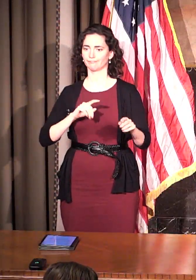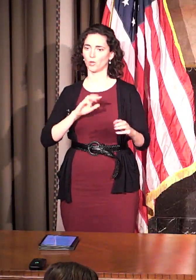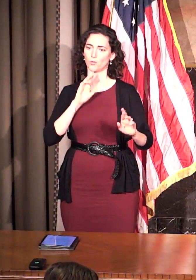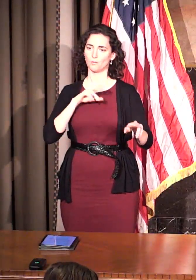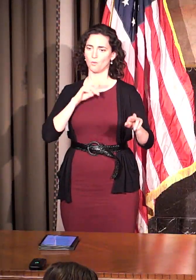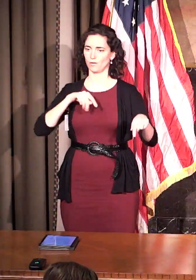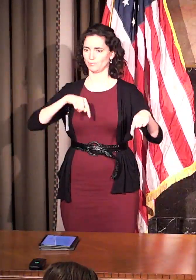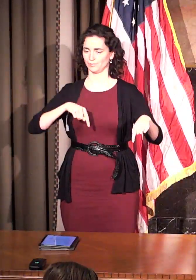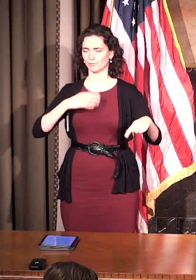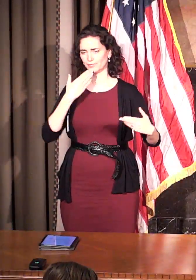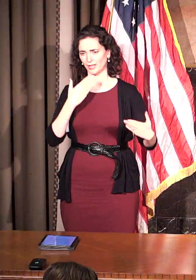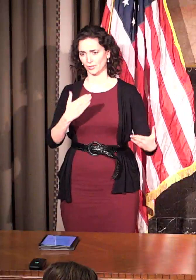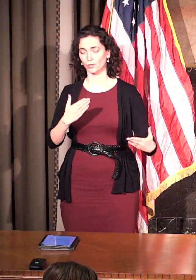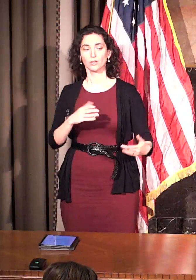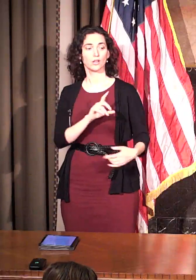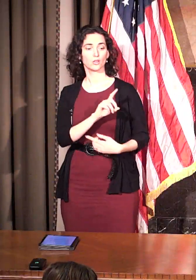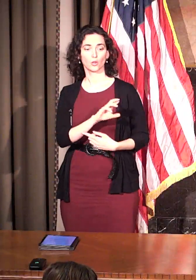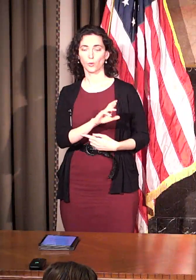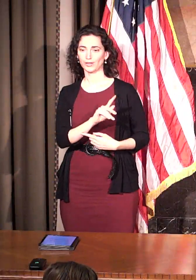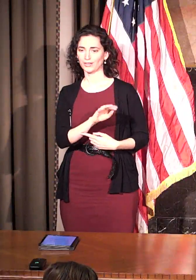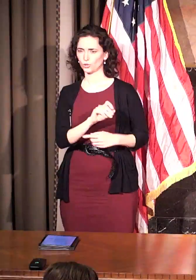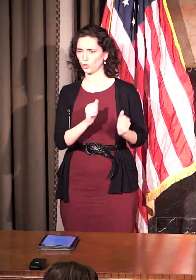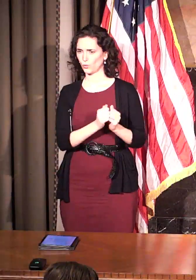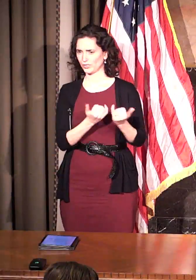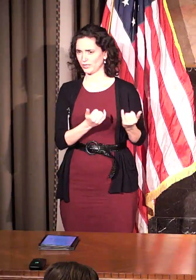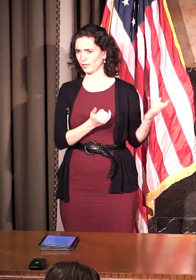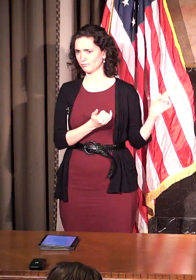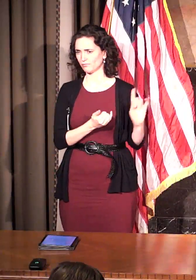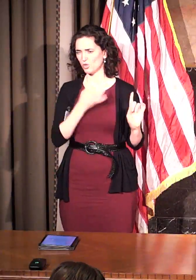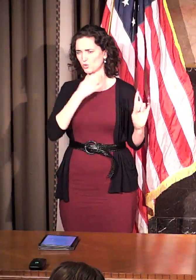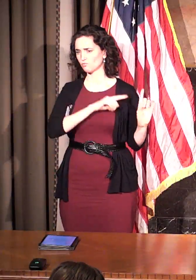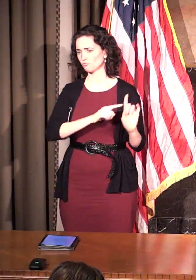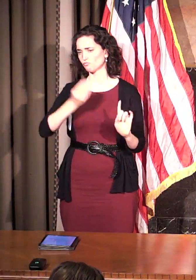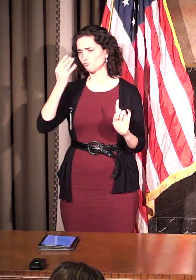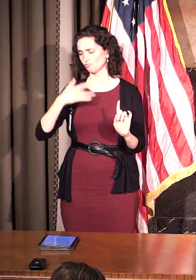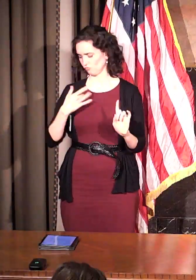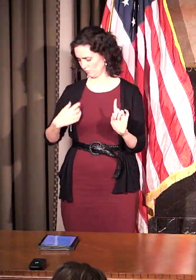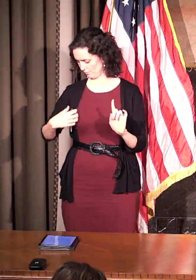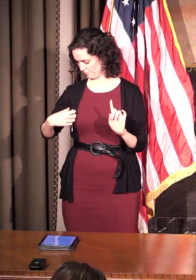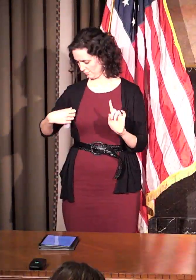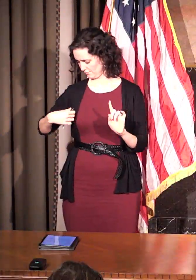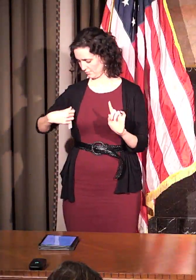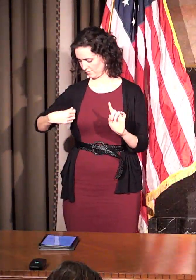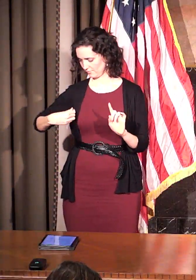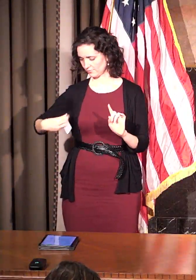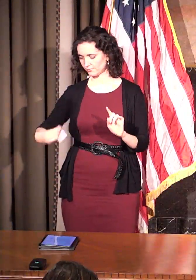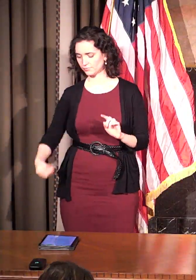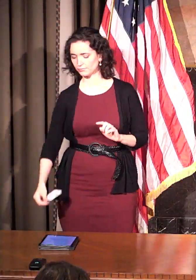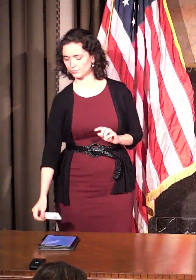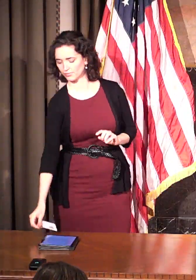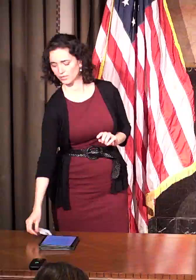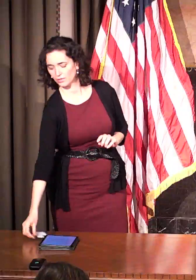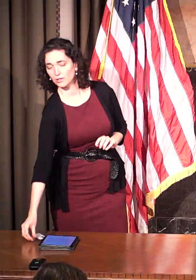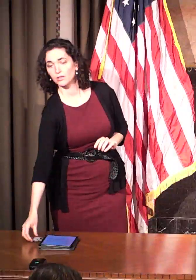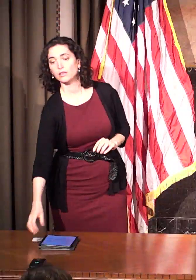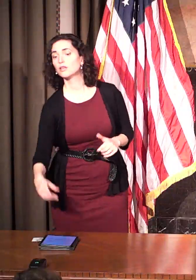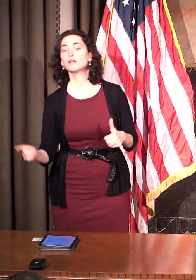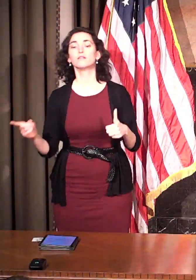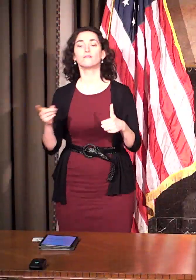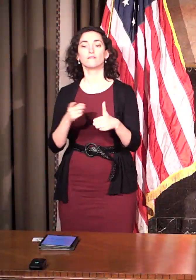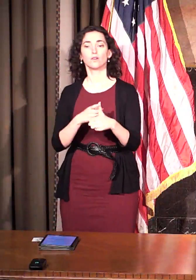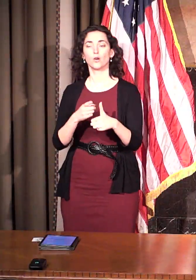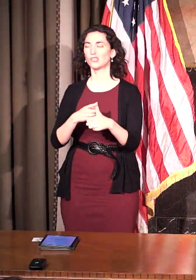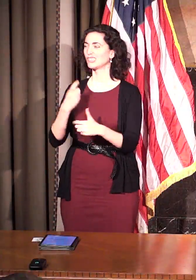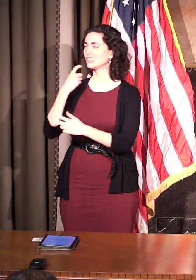today. He'll be giving you an update in just a moment. I do want to start by addressing the news that LDH